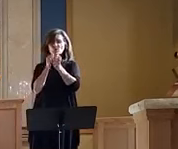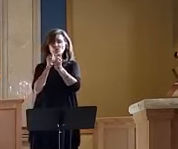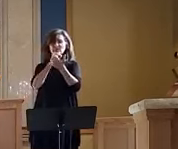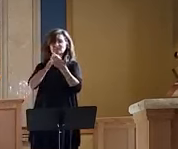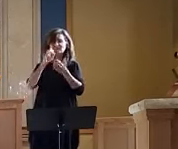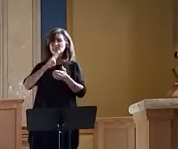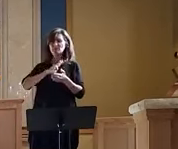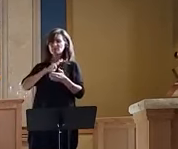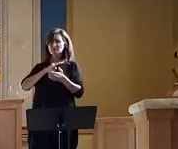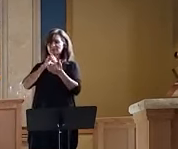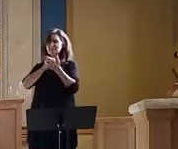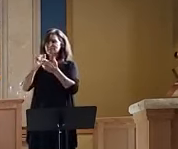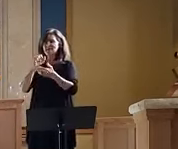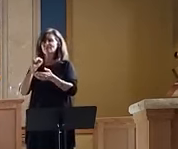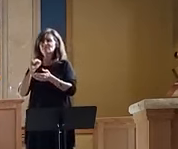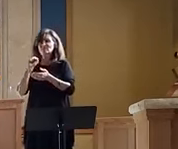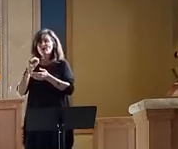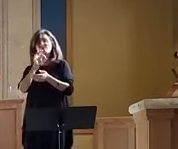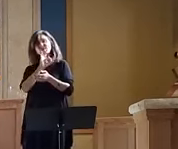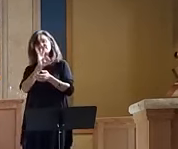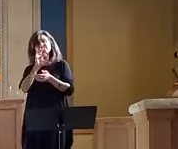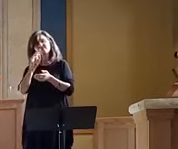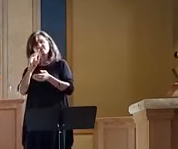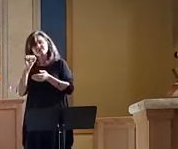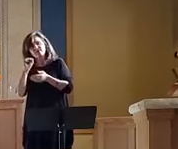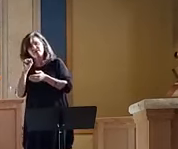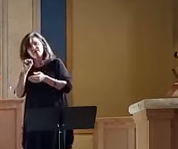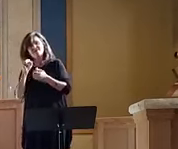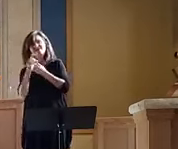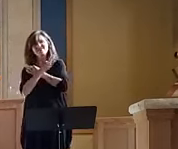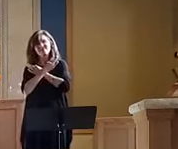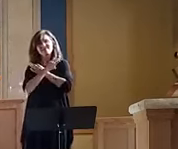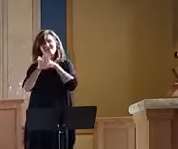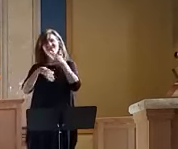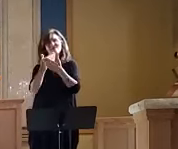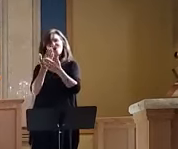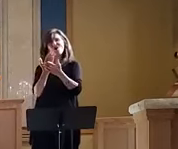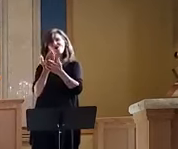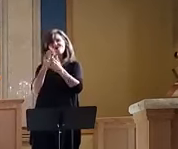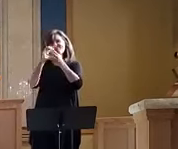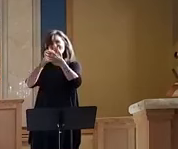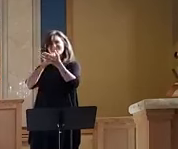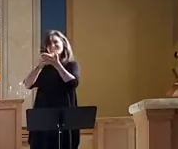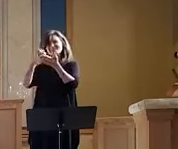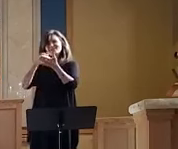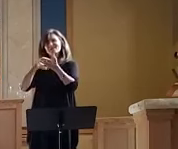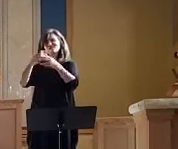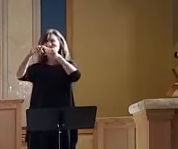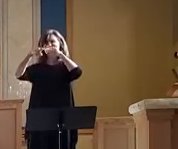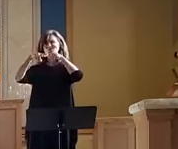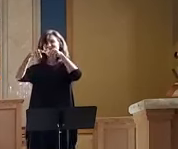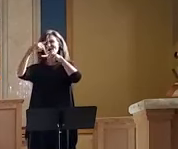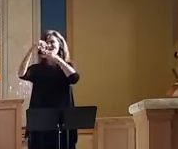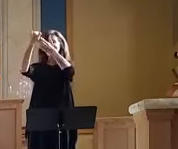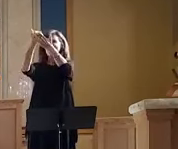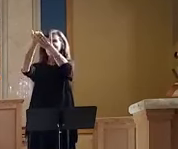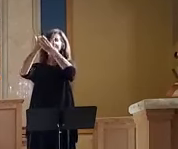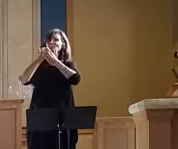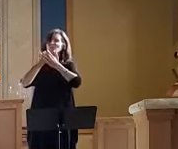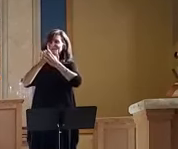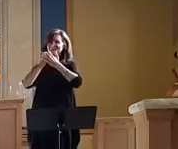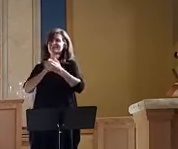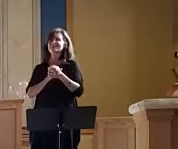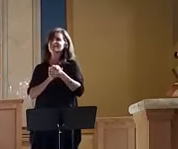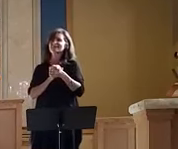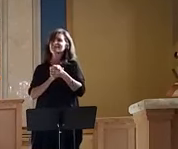with Saint Francis de Sales, and with all the saints on whose constant intercession in your presence we rely for unfailing